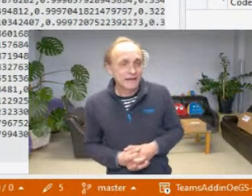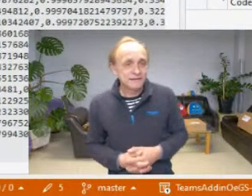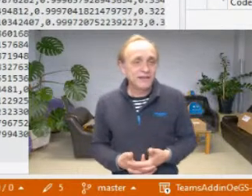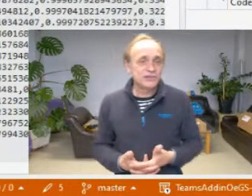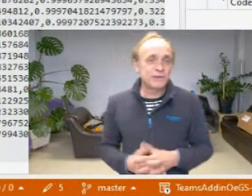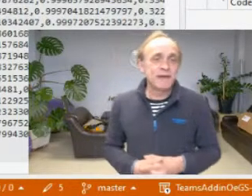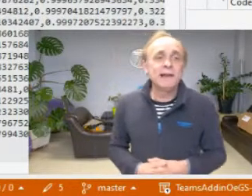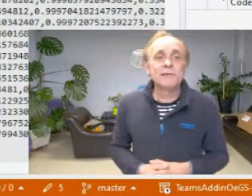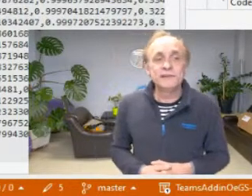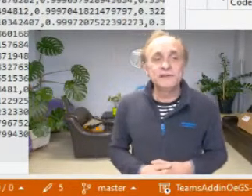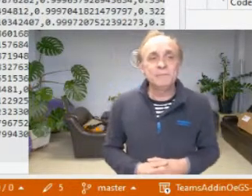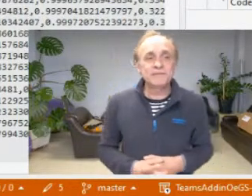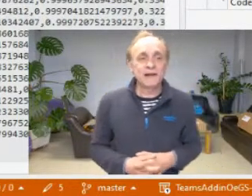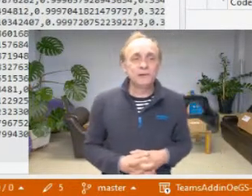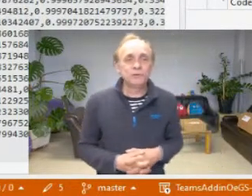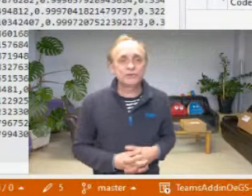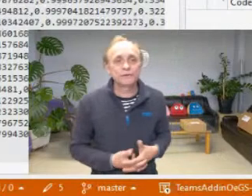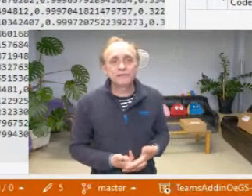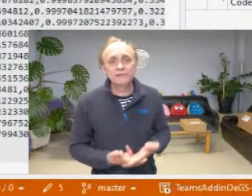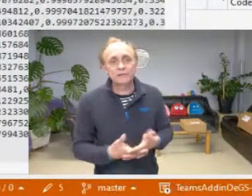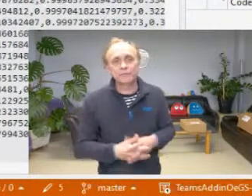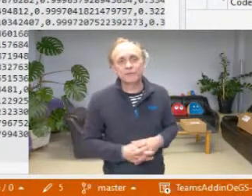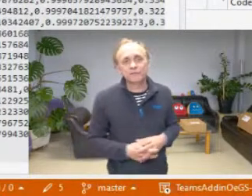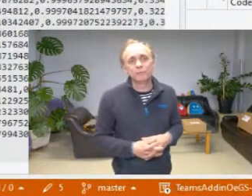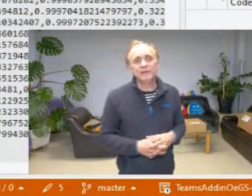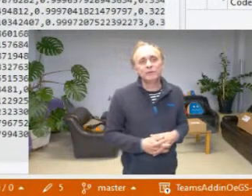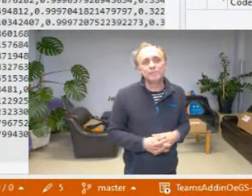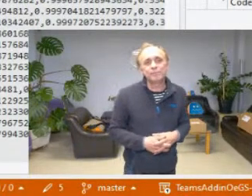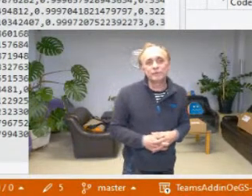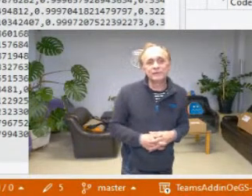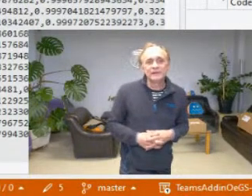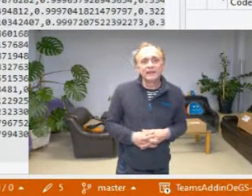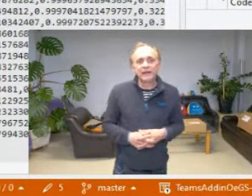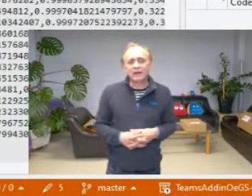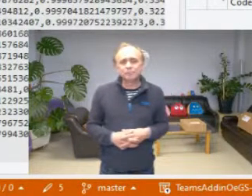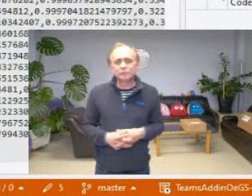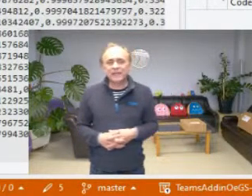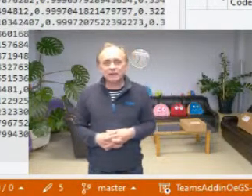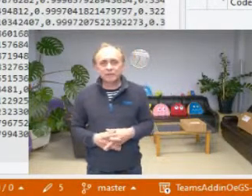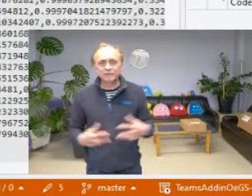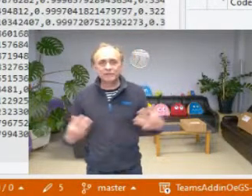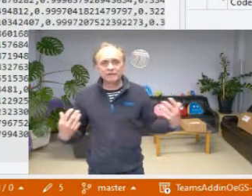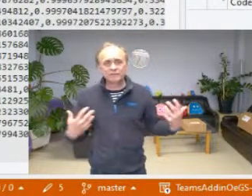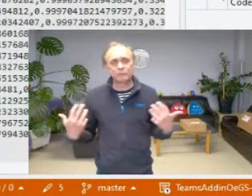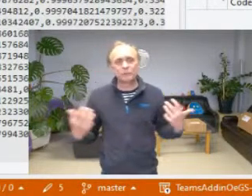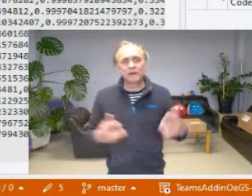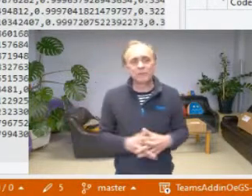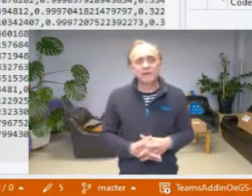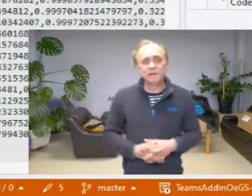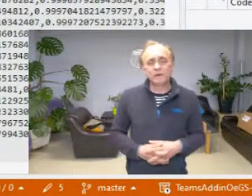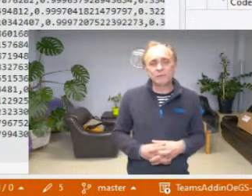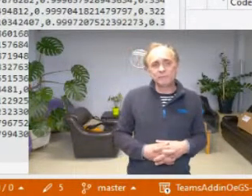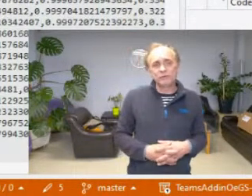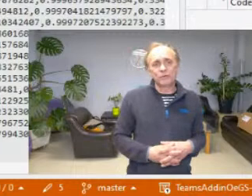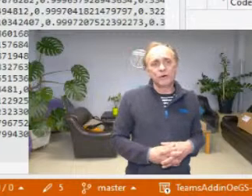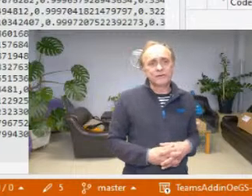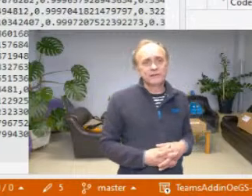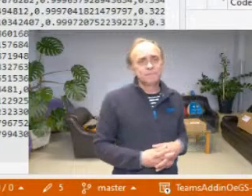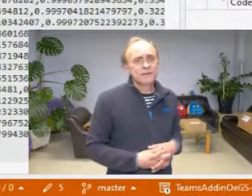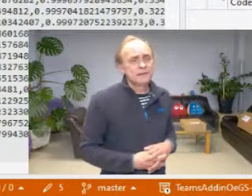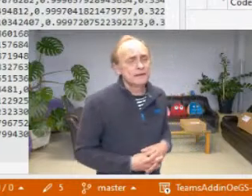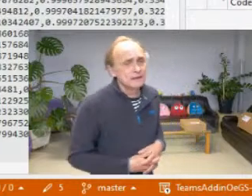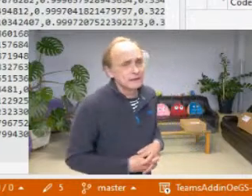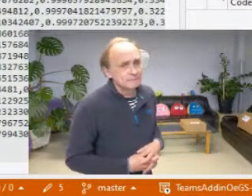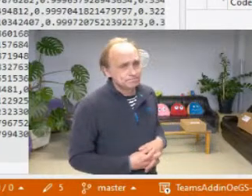Teams client, the HTML of the Teams client, which consists of a video input. An output canvas is where we